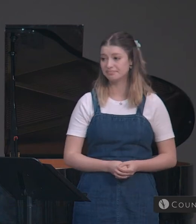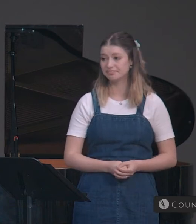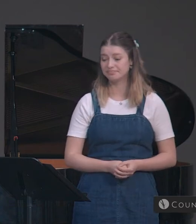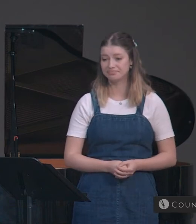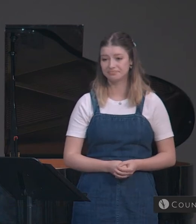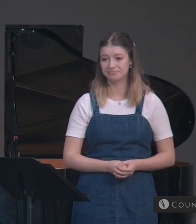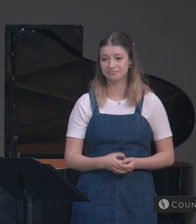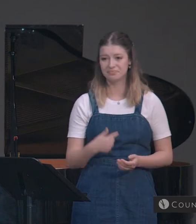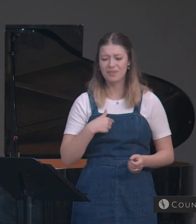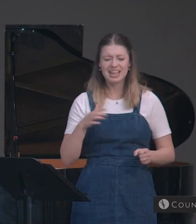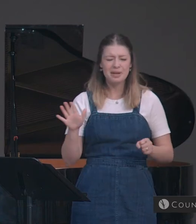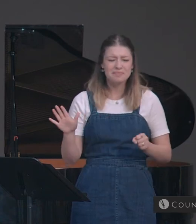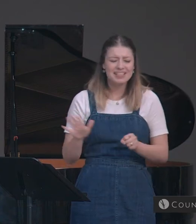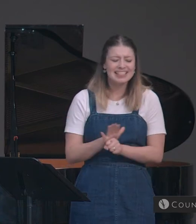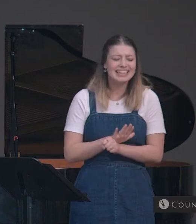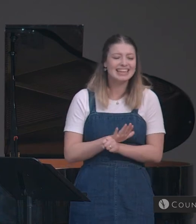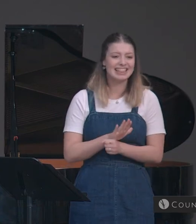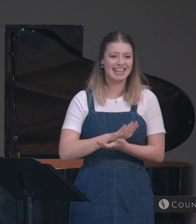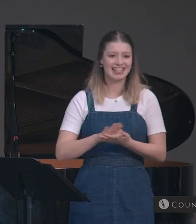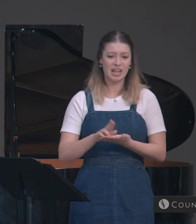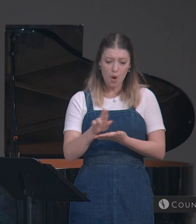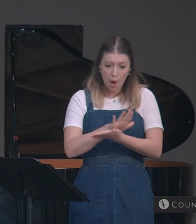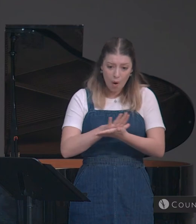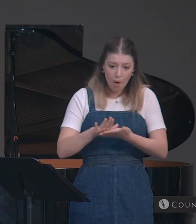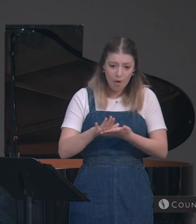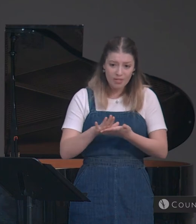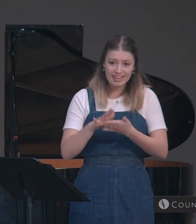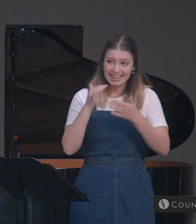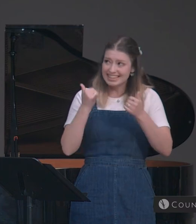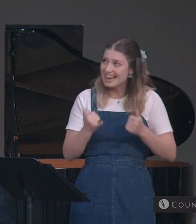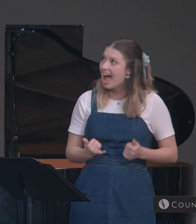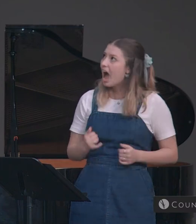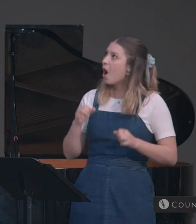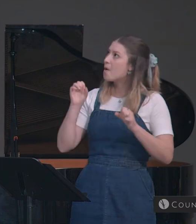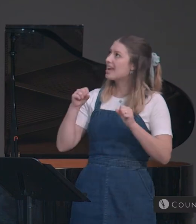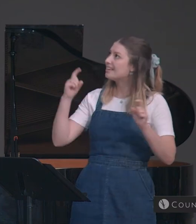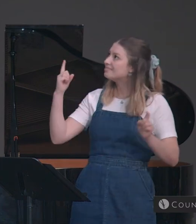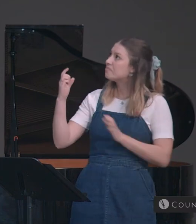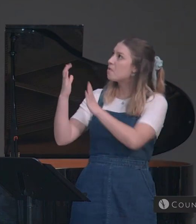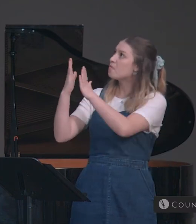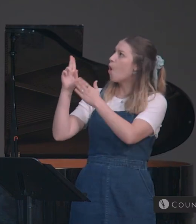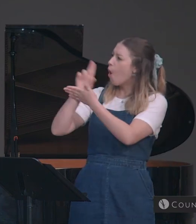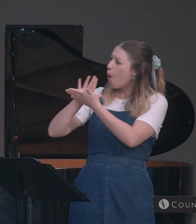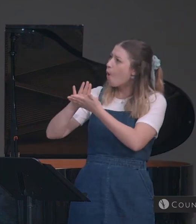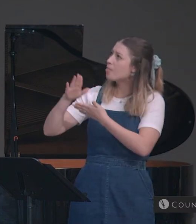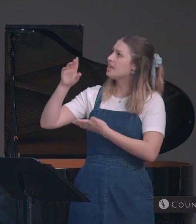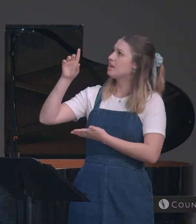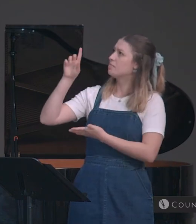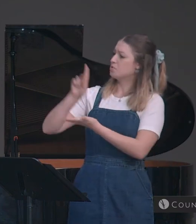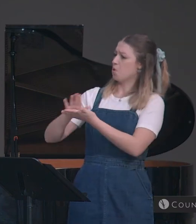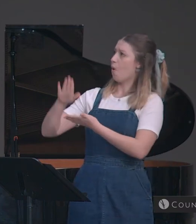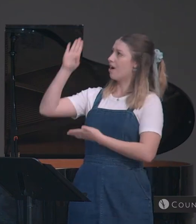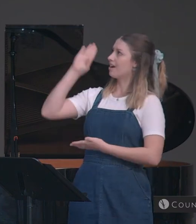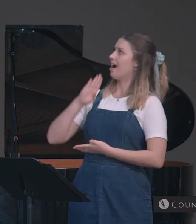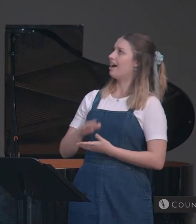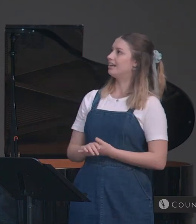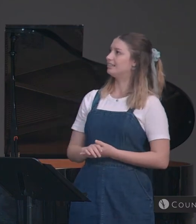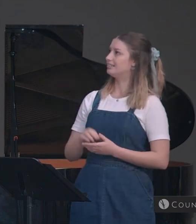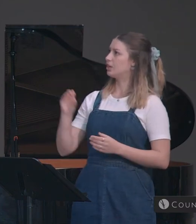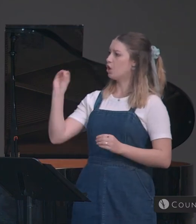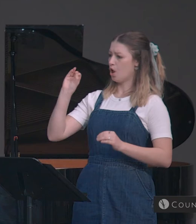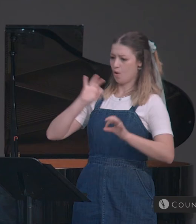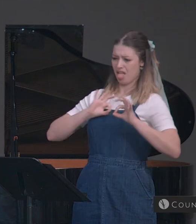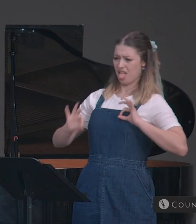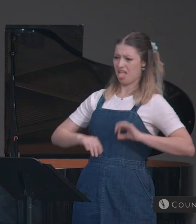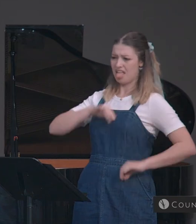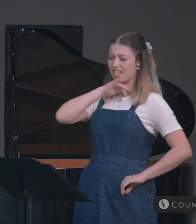We're made completely clean. We're holy. We're acceptable to a holy, pure God. There's no more stain